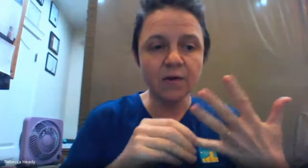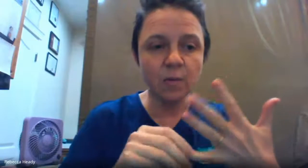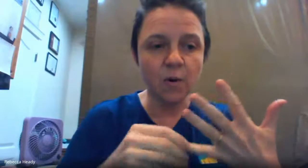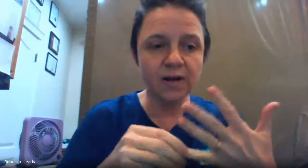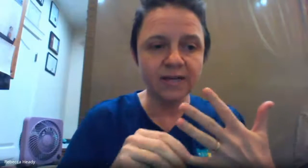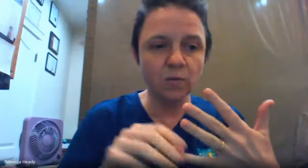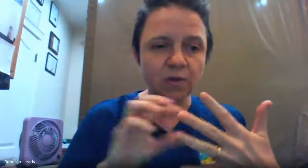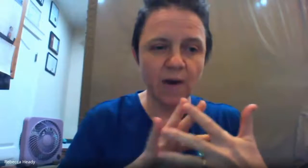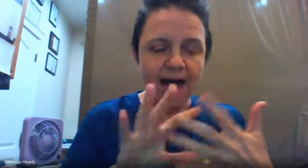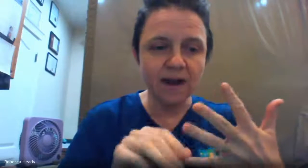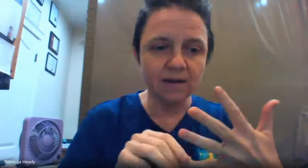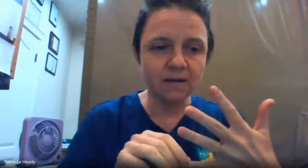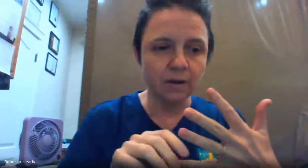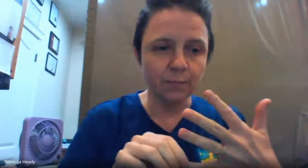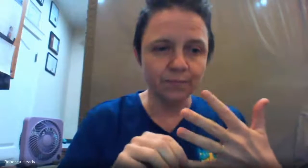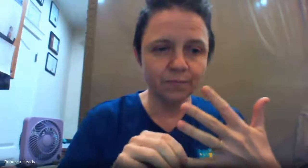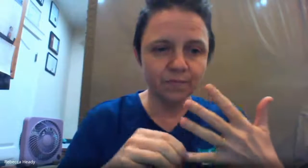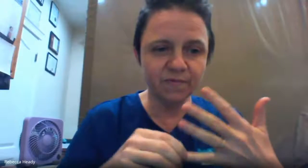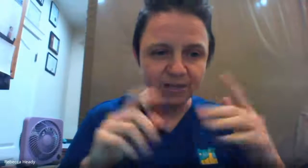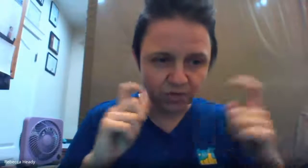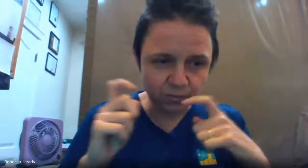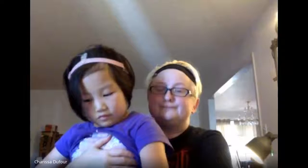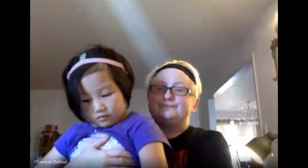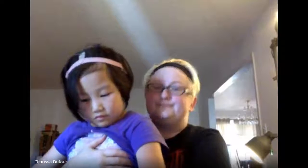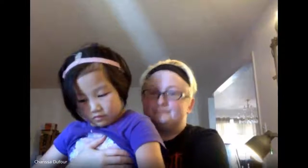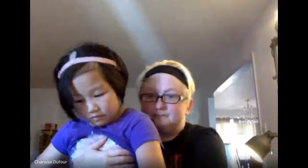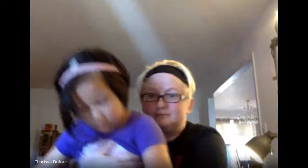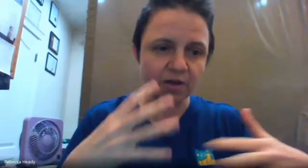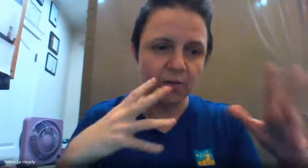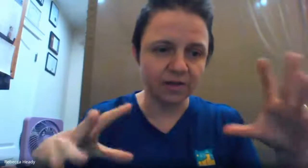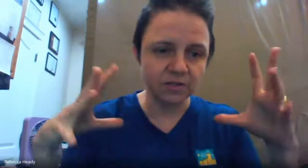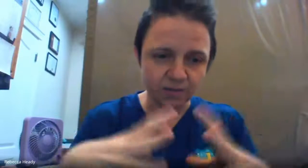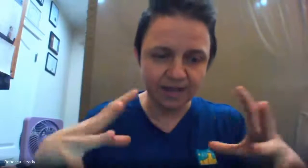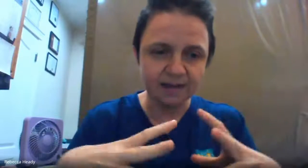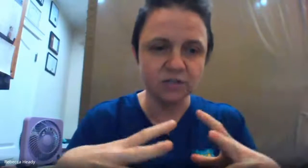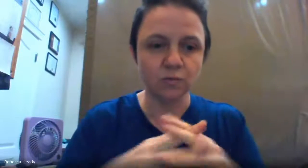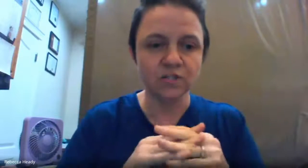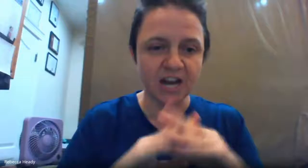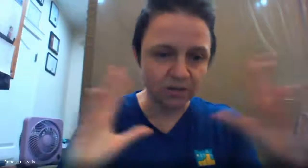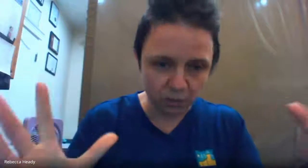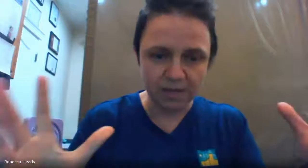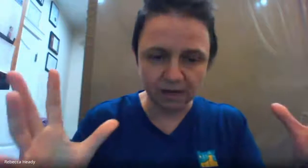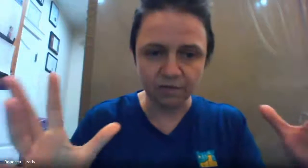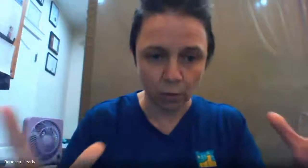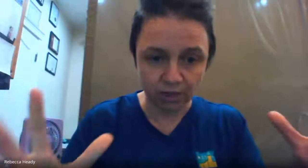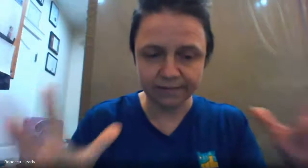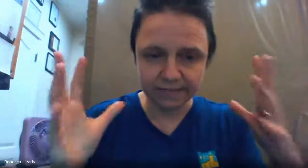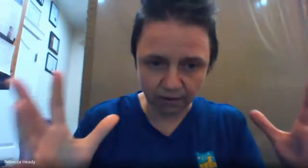is whether you add facial expressions, body language, other things to the sign to change the meaning of the word itself. So